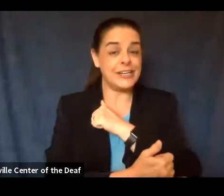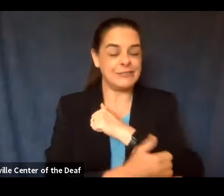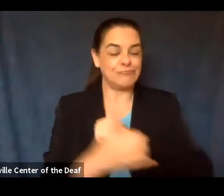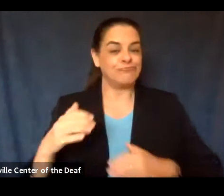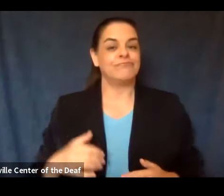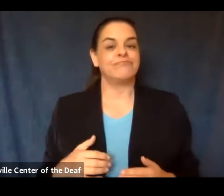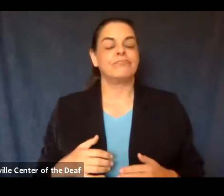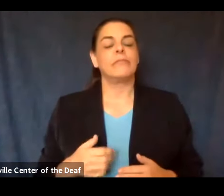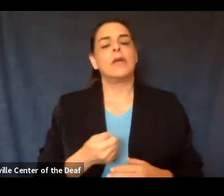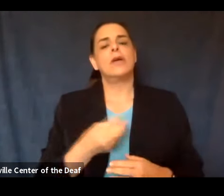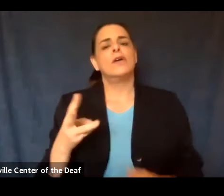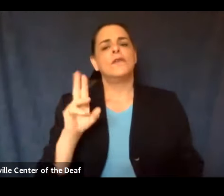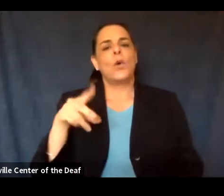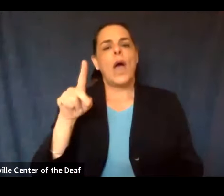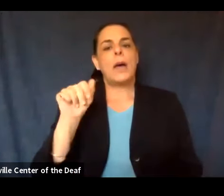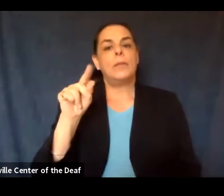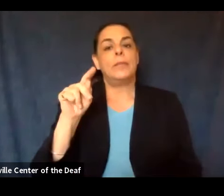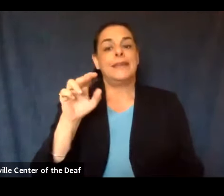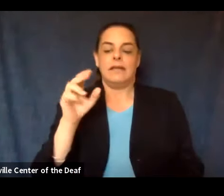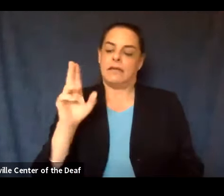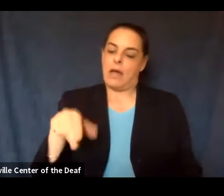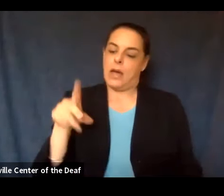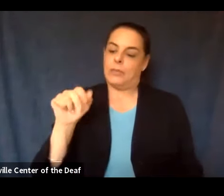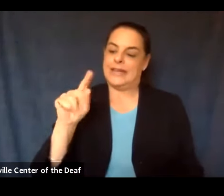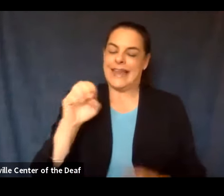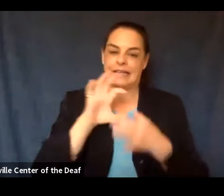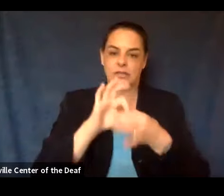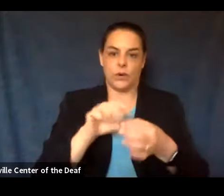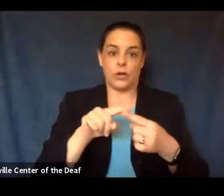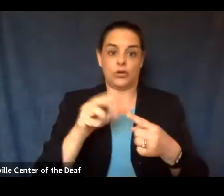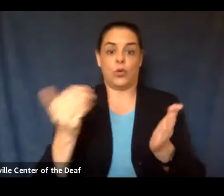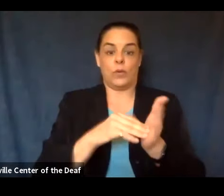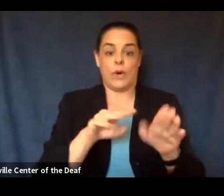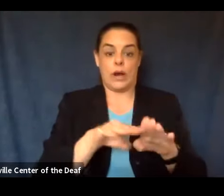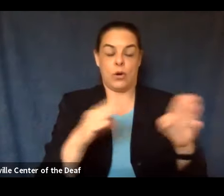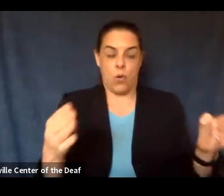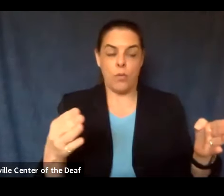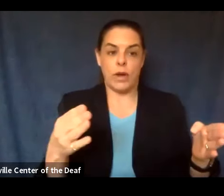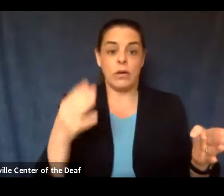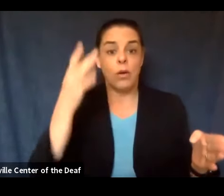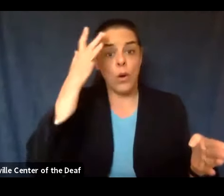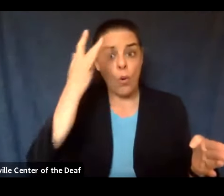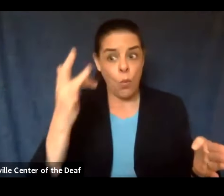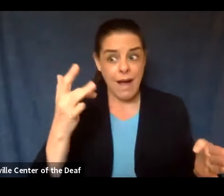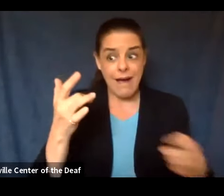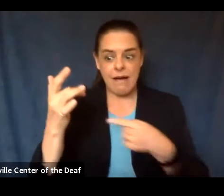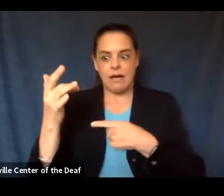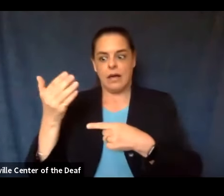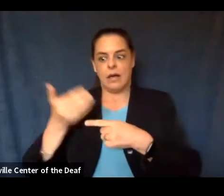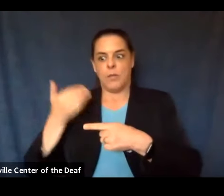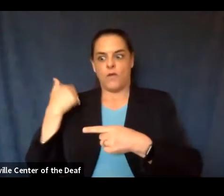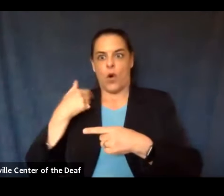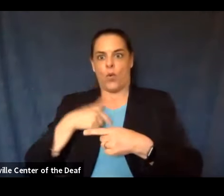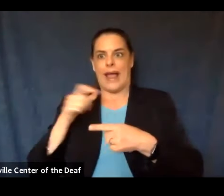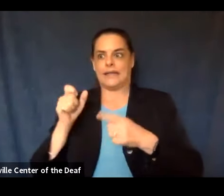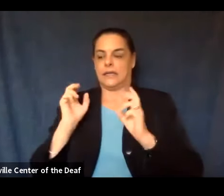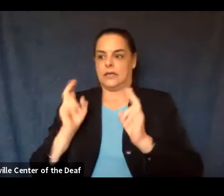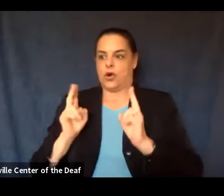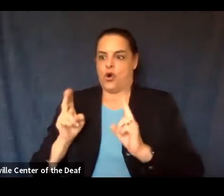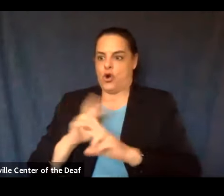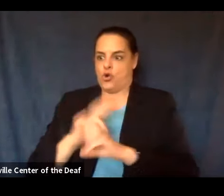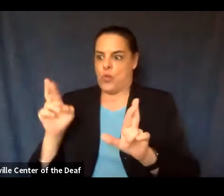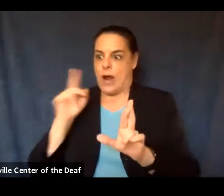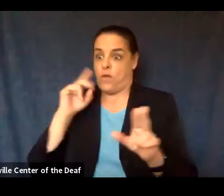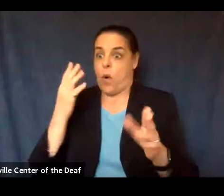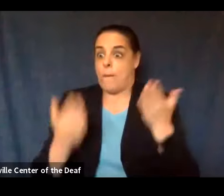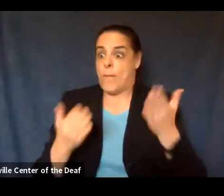related to reopening, because as quickly as we had to prepare for the worst, we had to pivot and